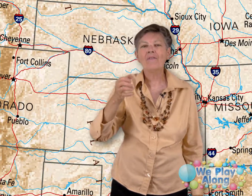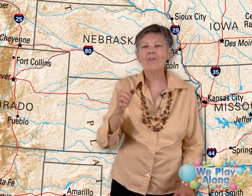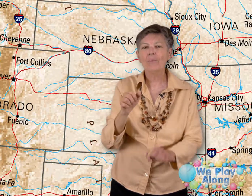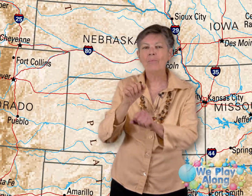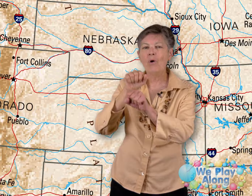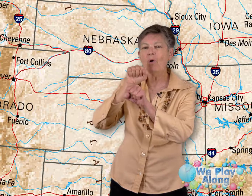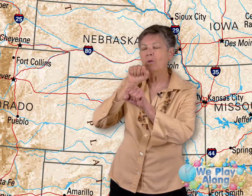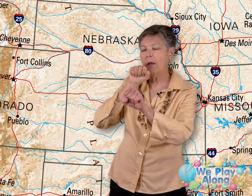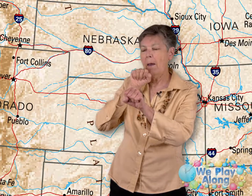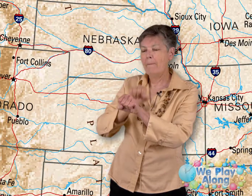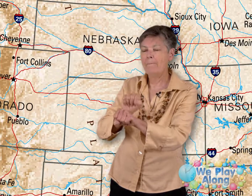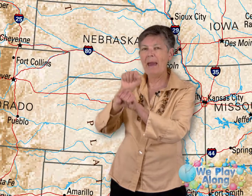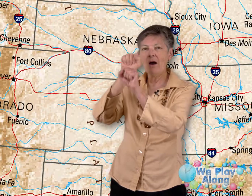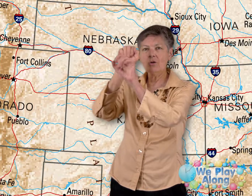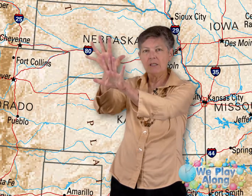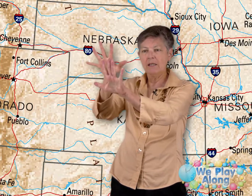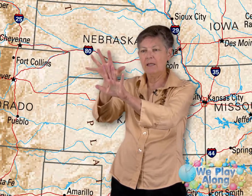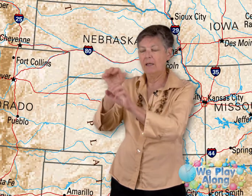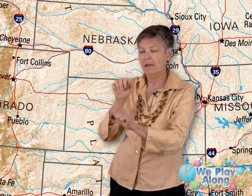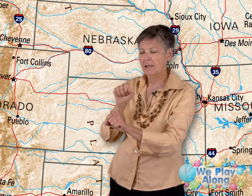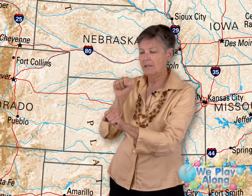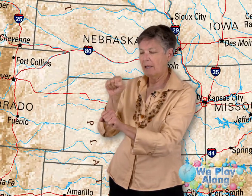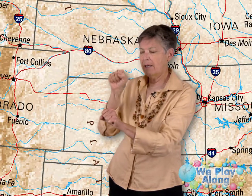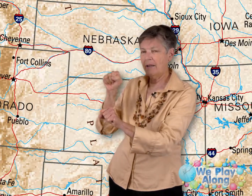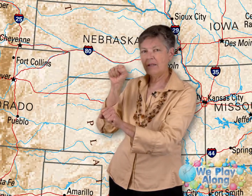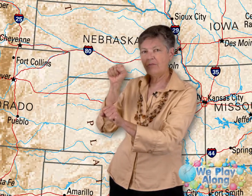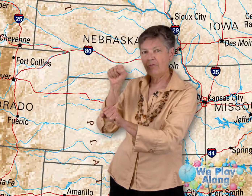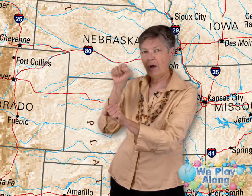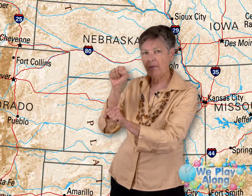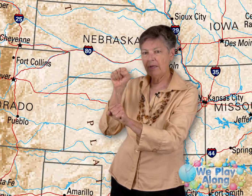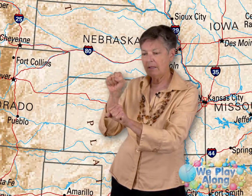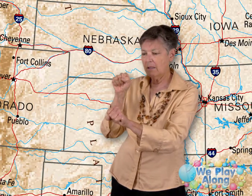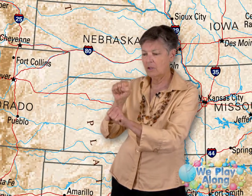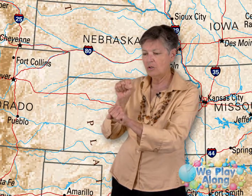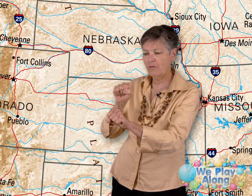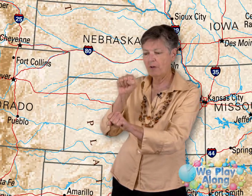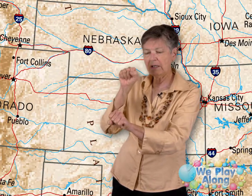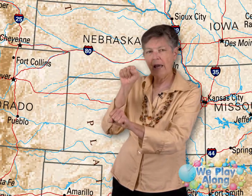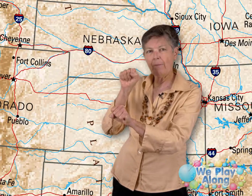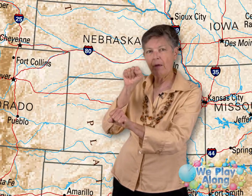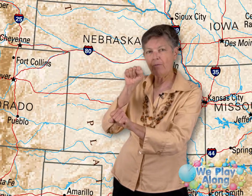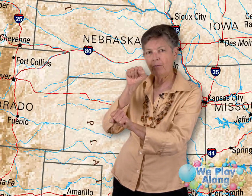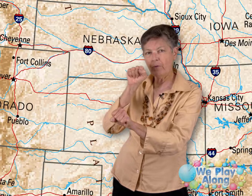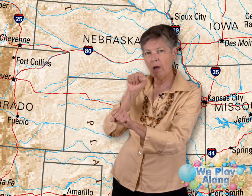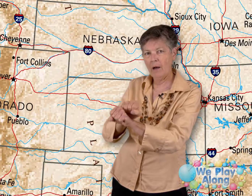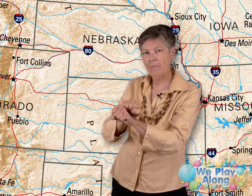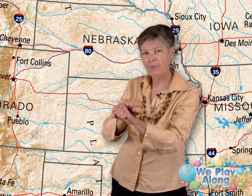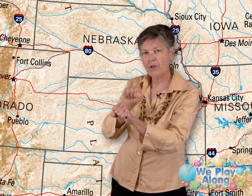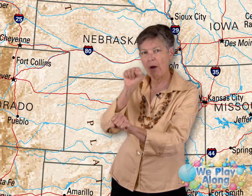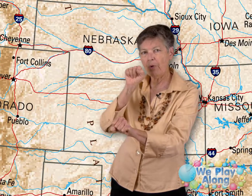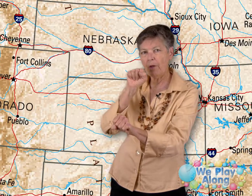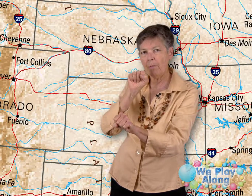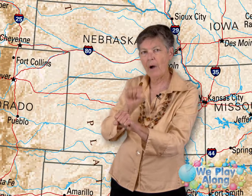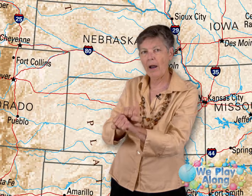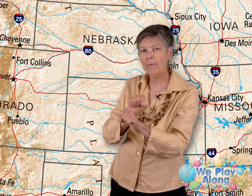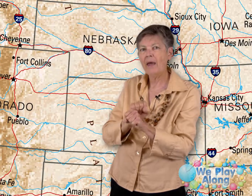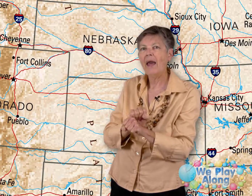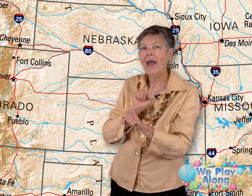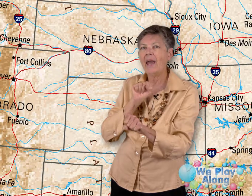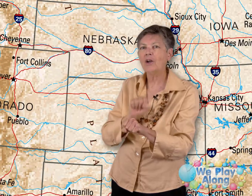the bold mountain. Take these two fists, tap that top one on the bottom, and go